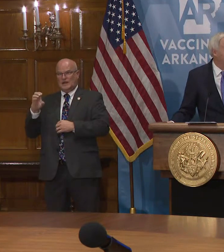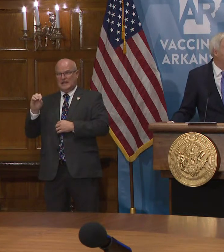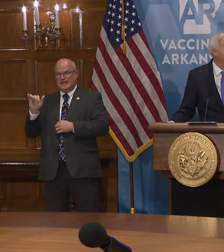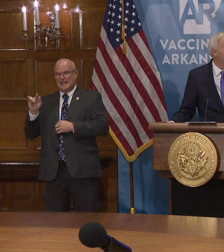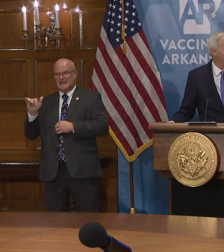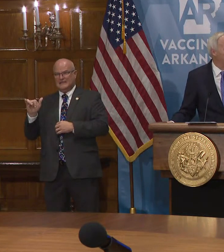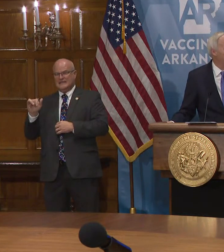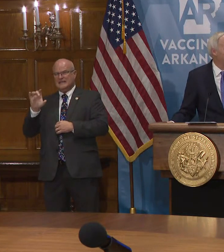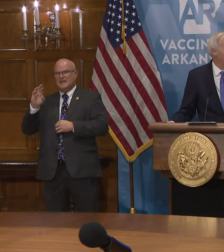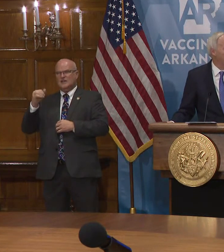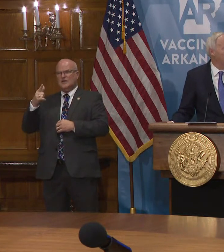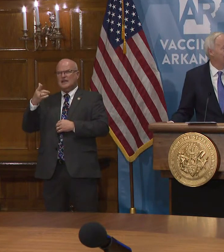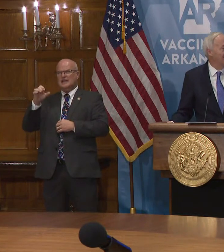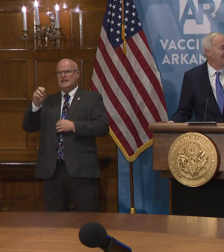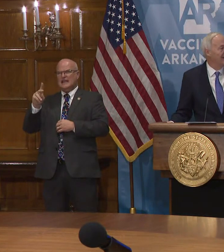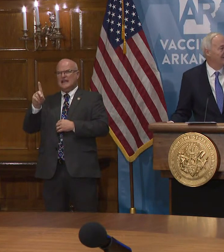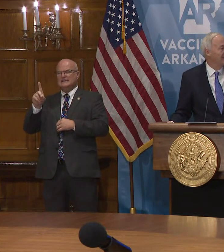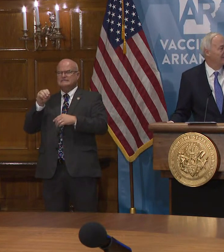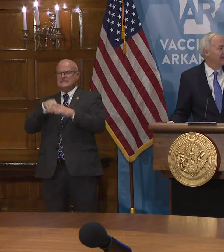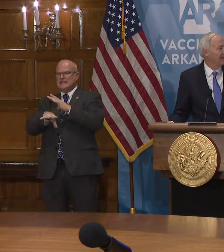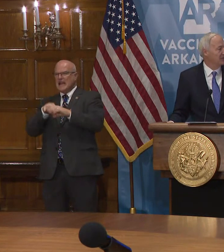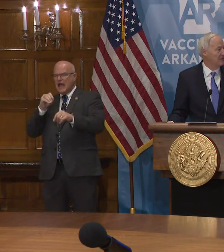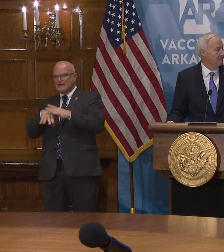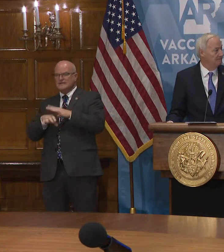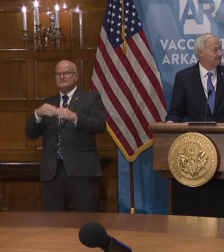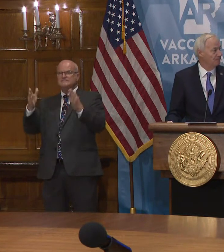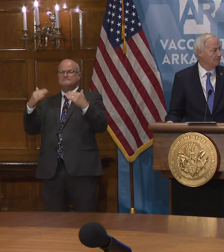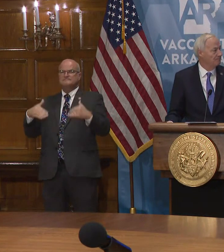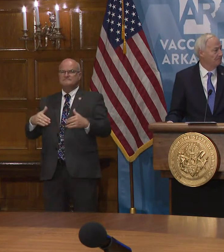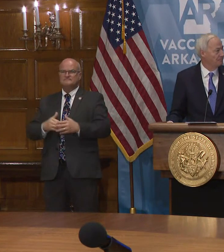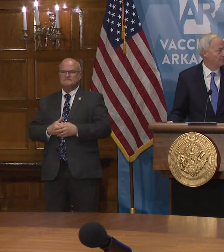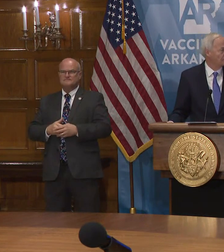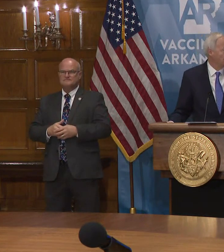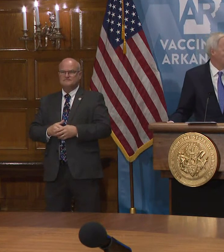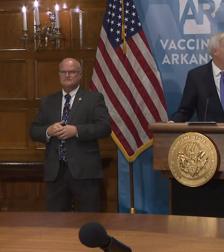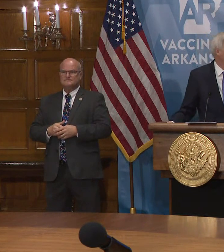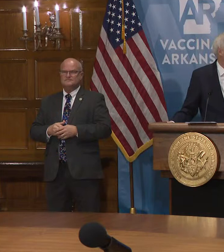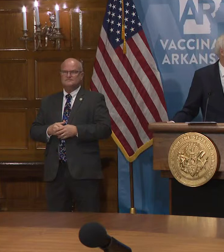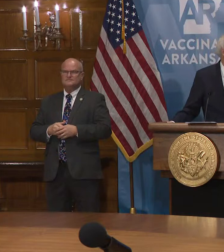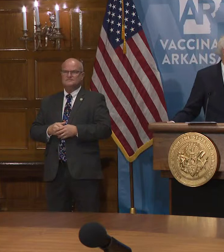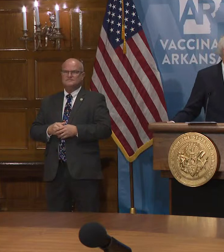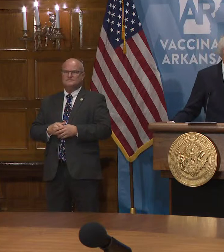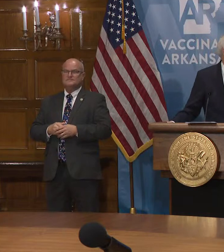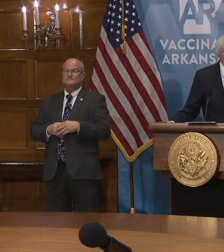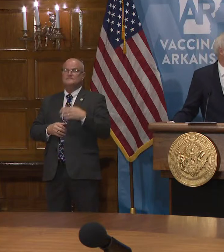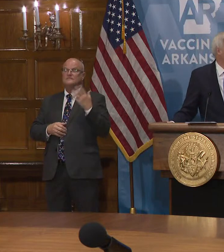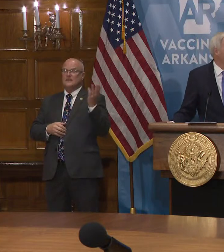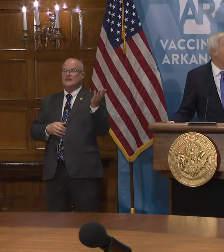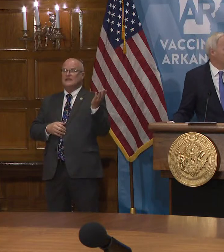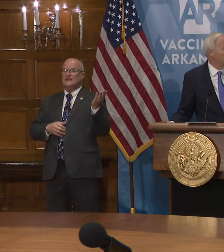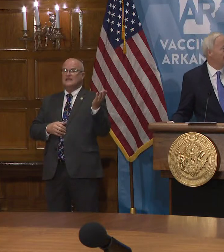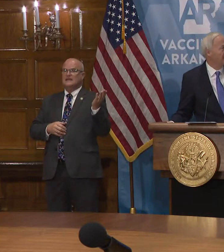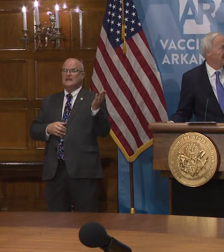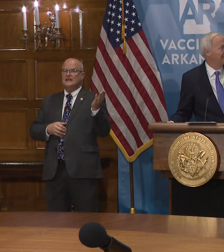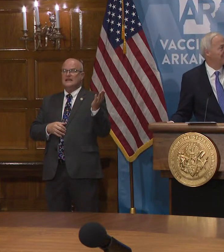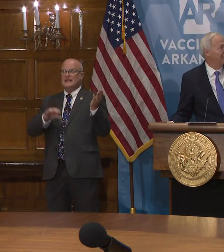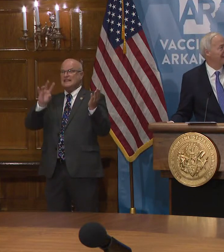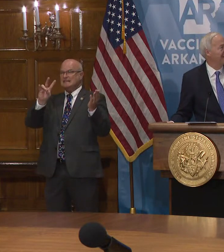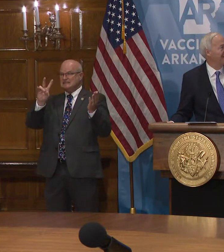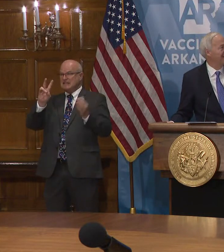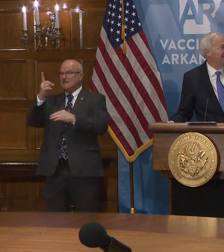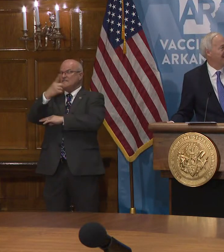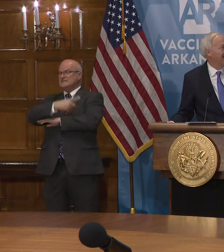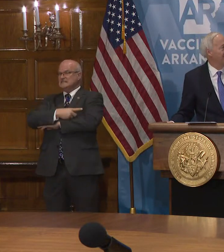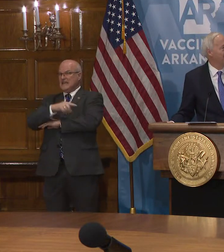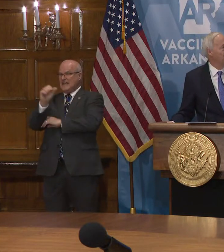Craighead comes in and out. And then next, This is the 7-day